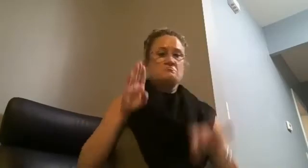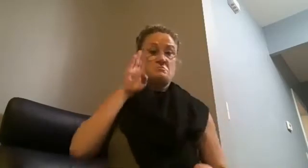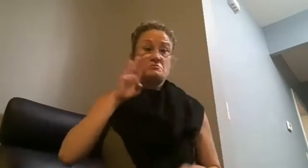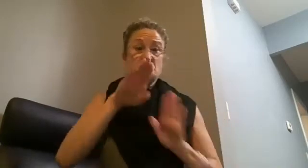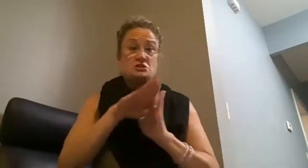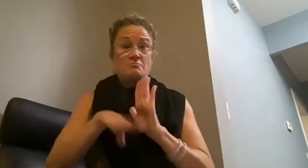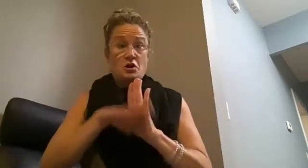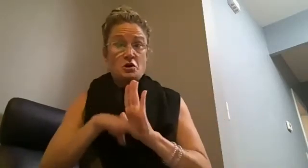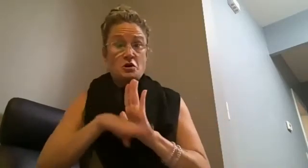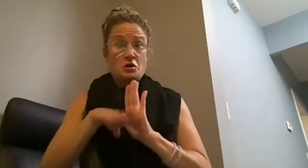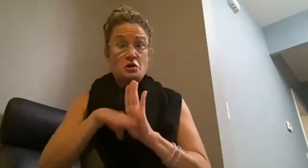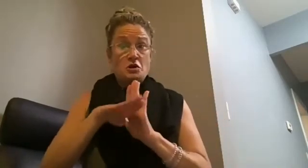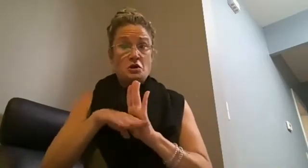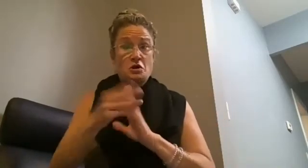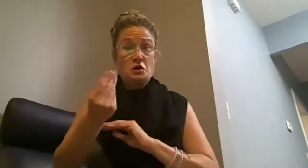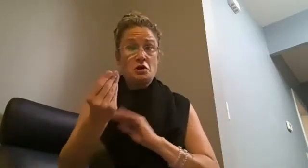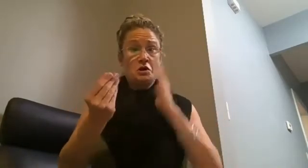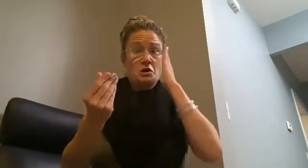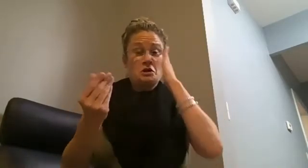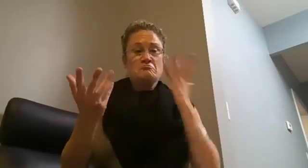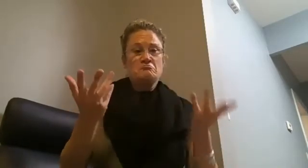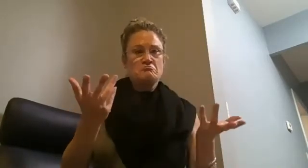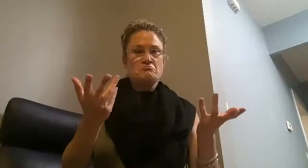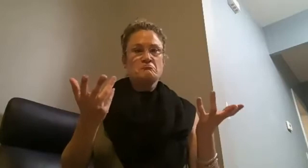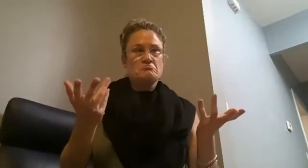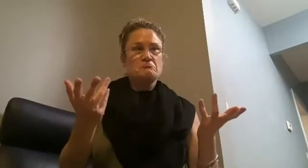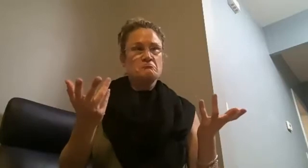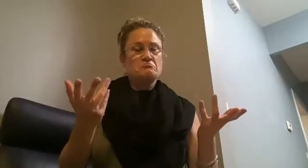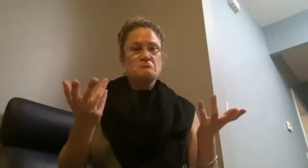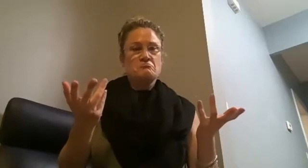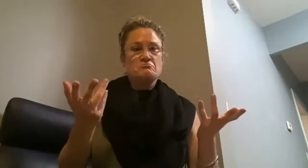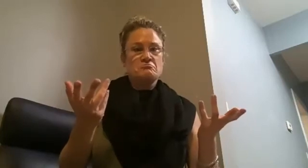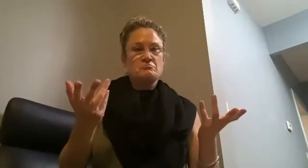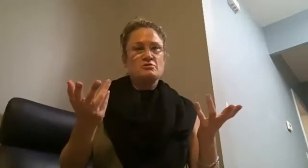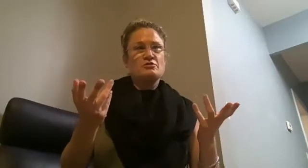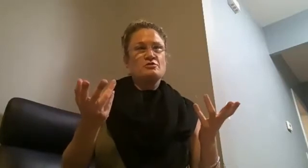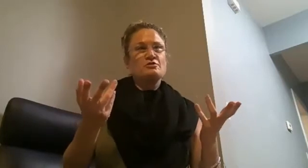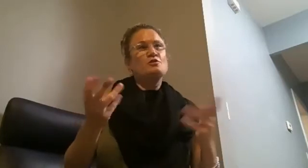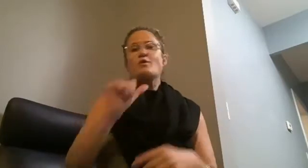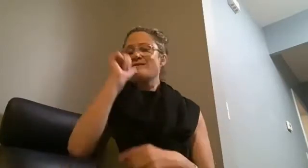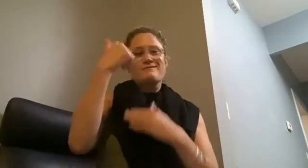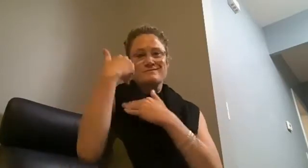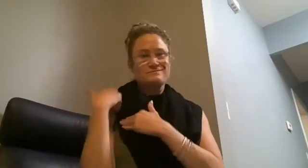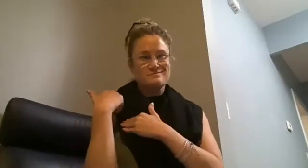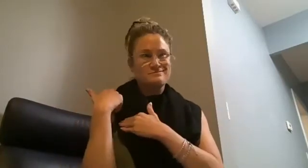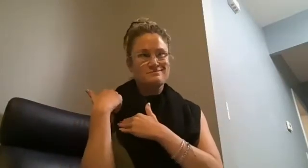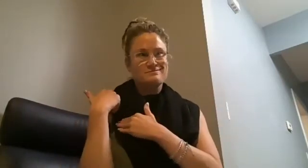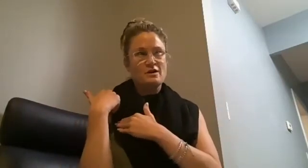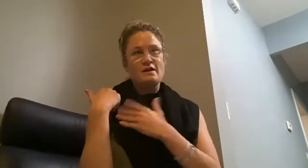clear thought come into my head, which was, you are a fundamentally irresponsible person when it comes to finances.